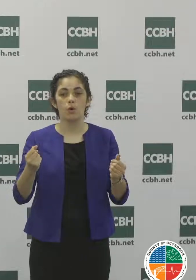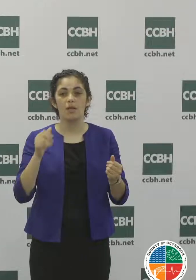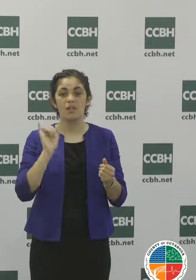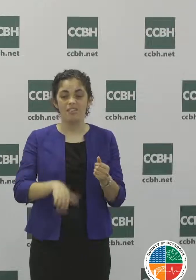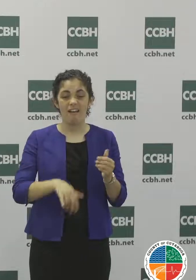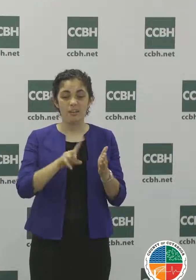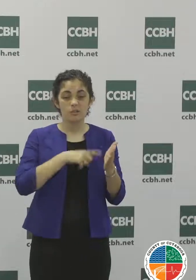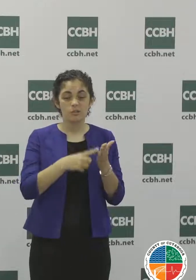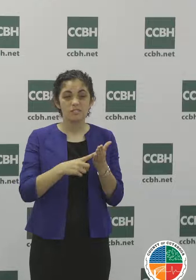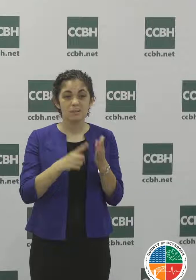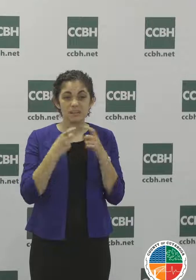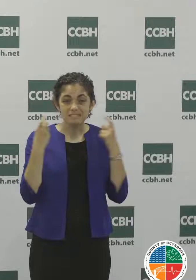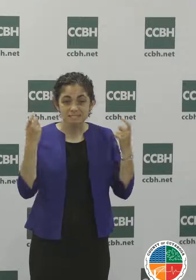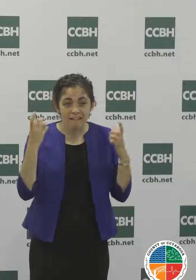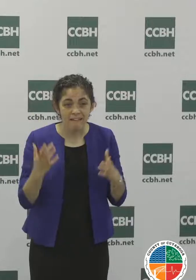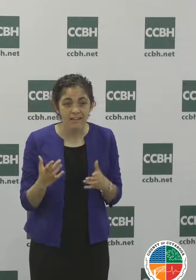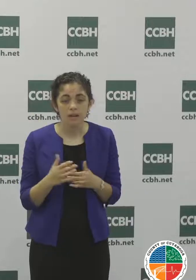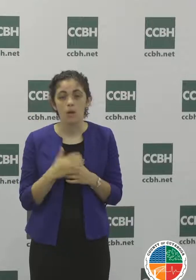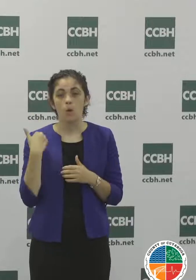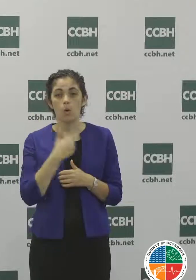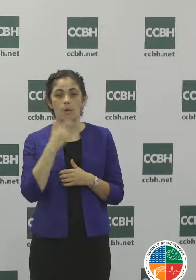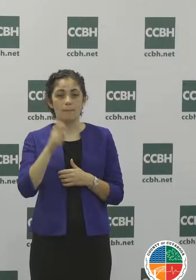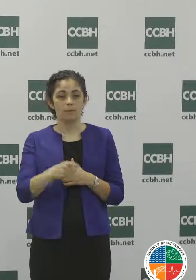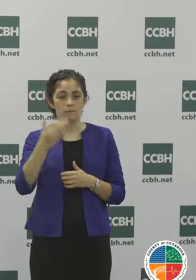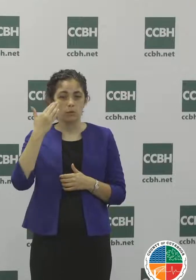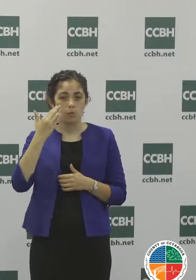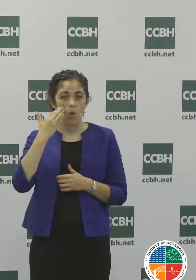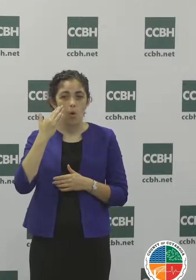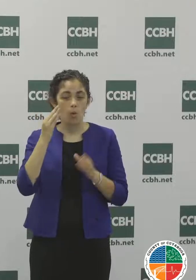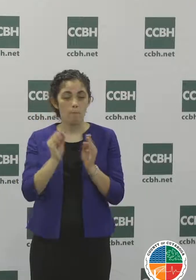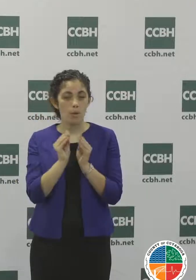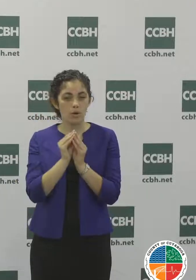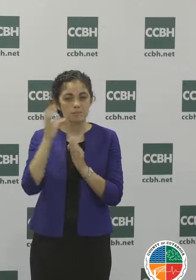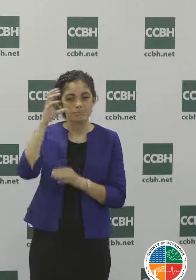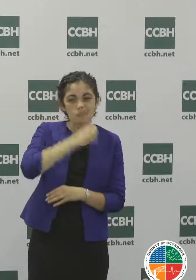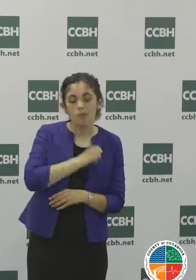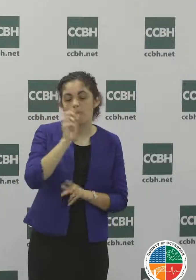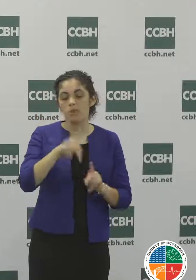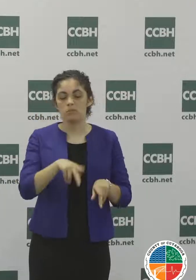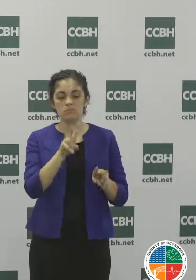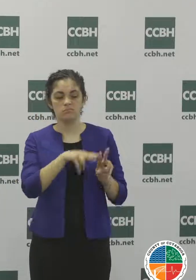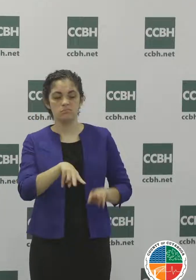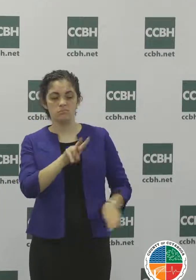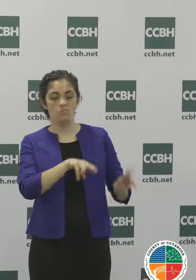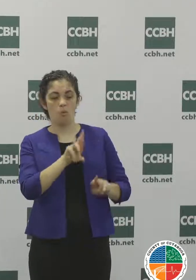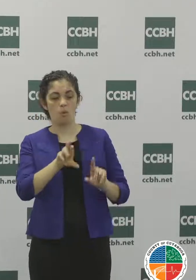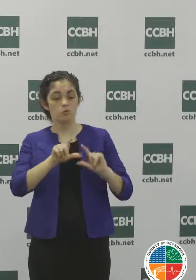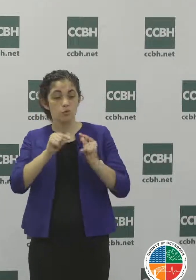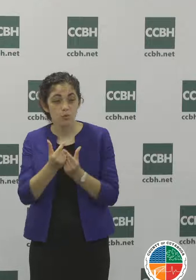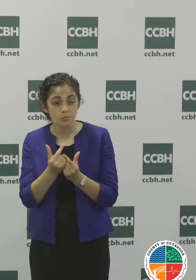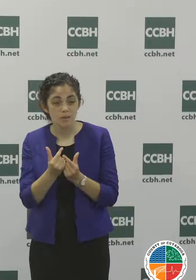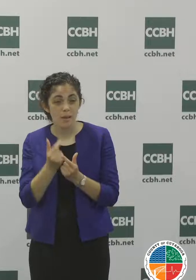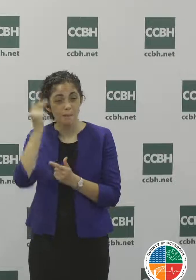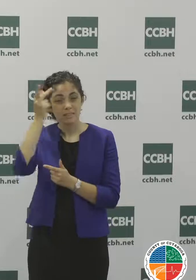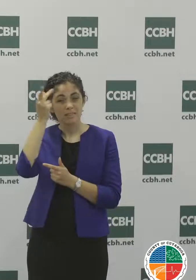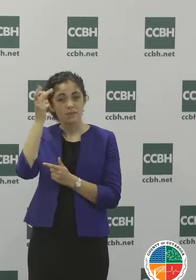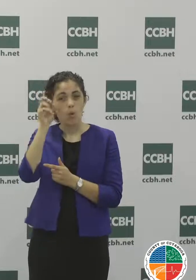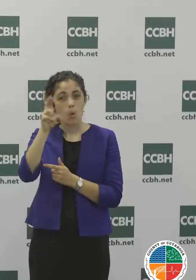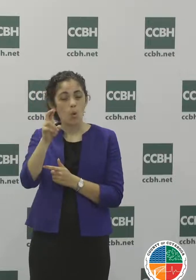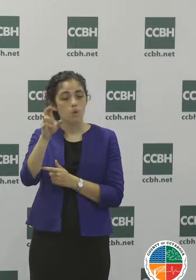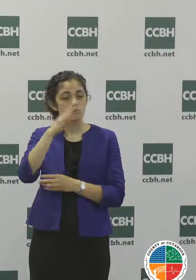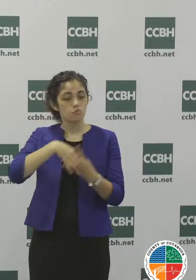of racism. We must become more aware of our assumptions about people, places, groups, political and